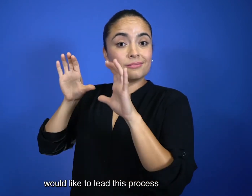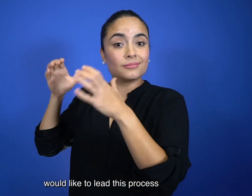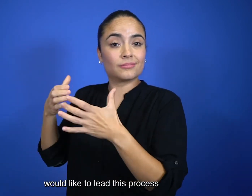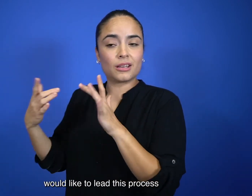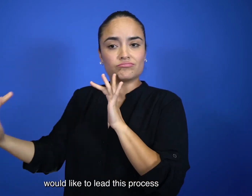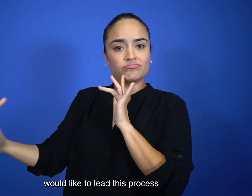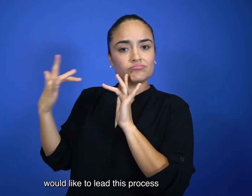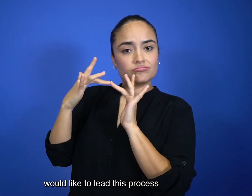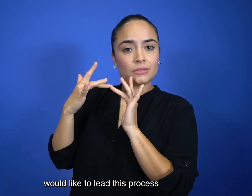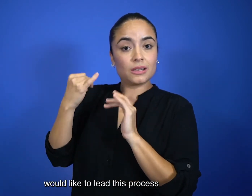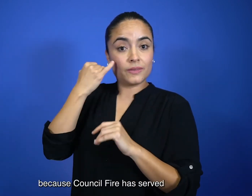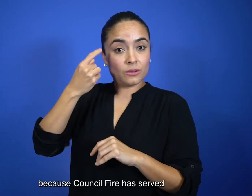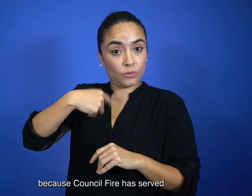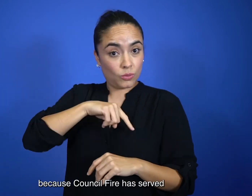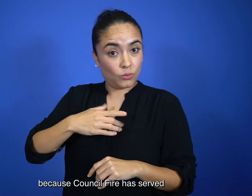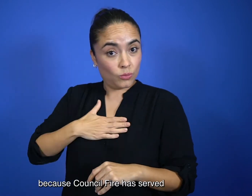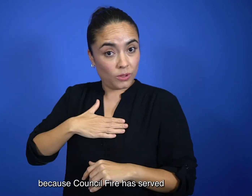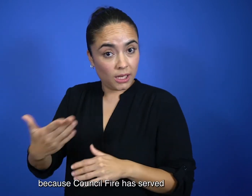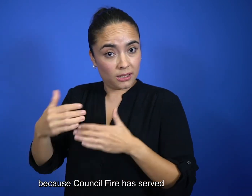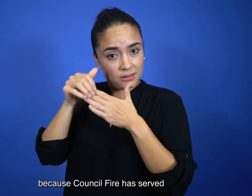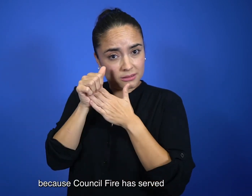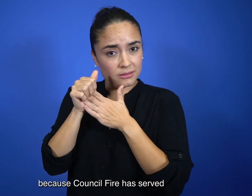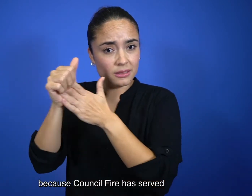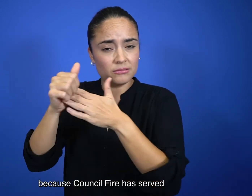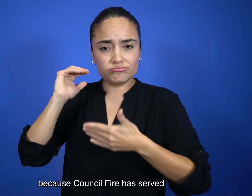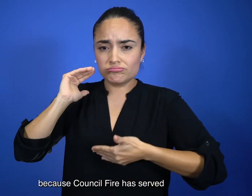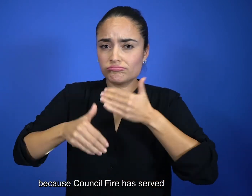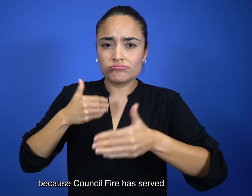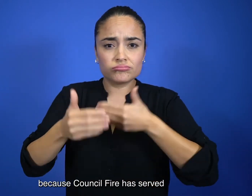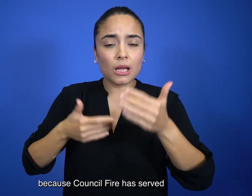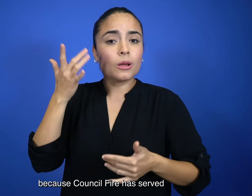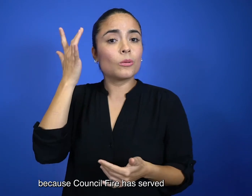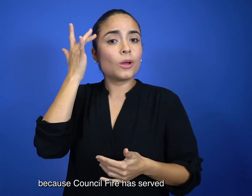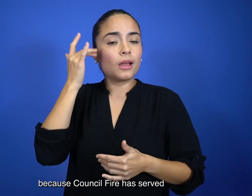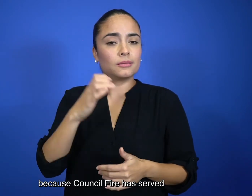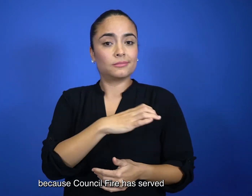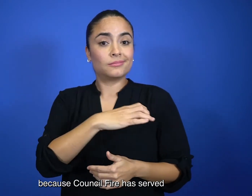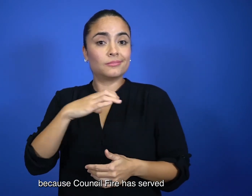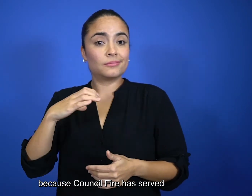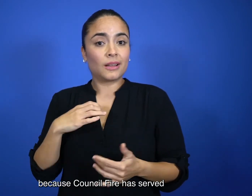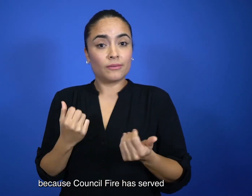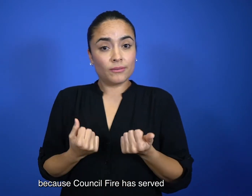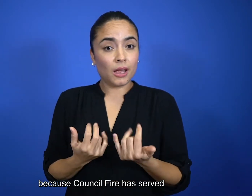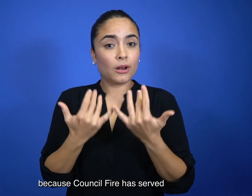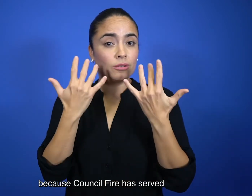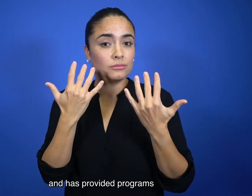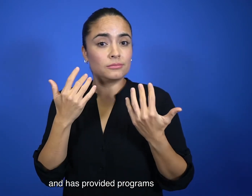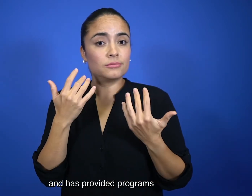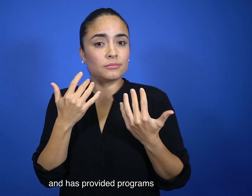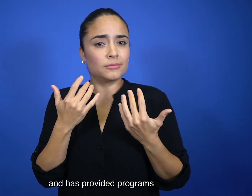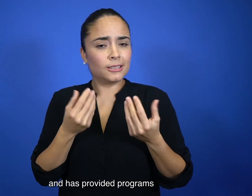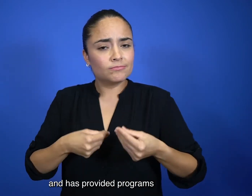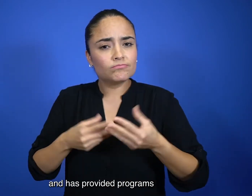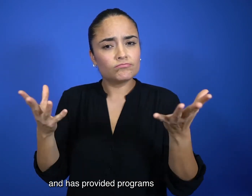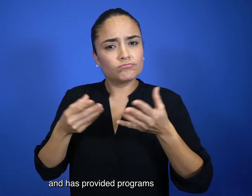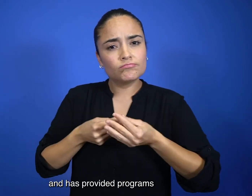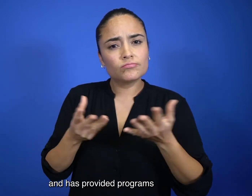this process, because Council Fire has served and has provided